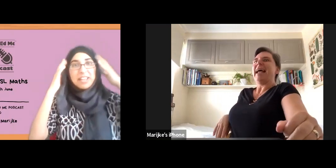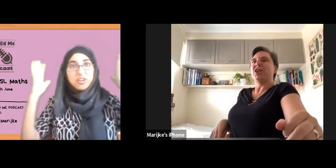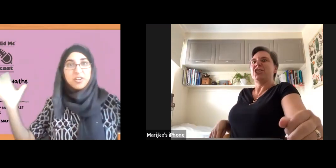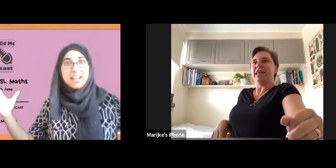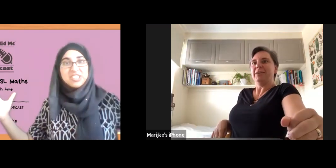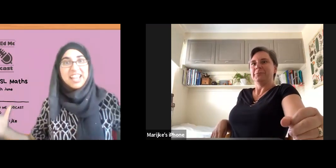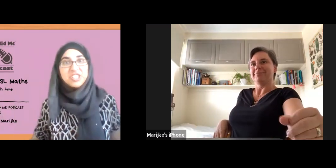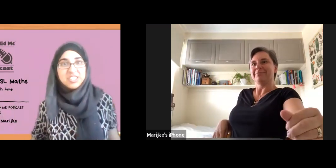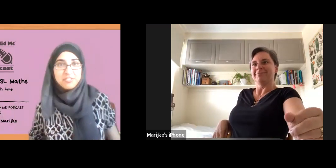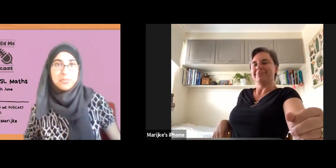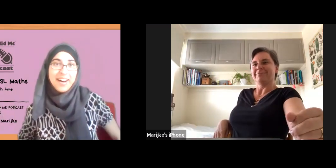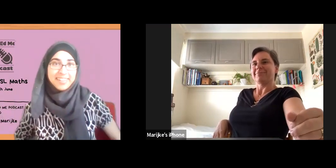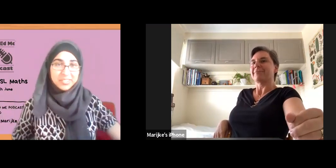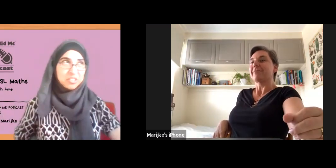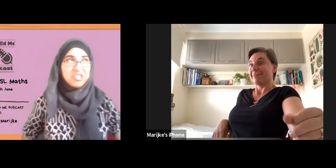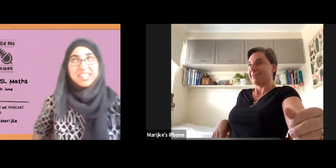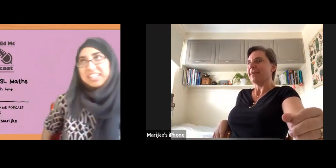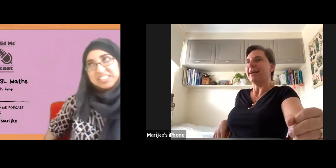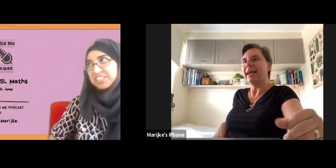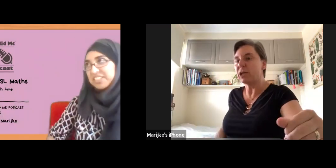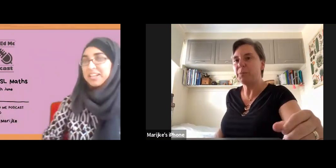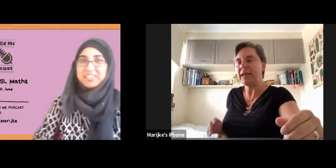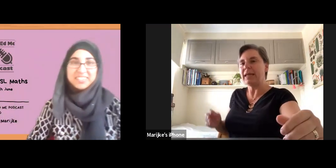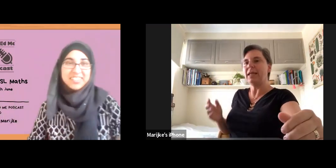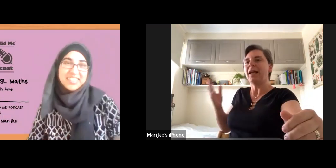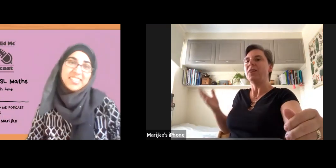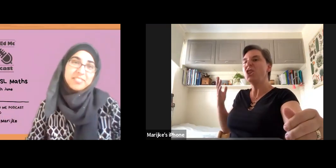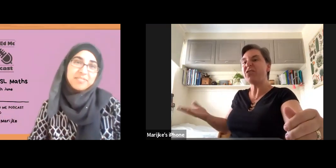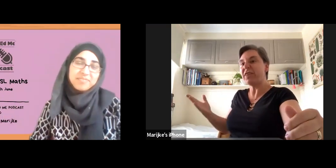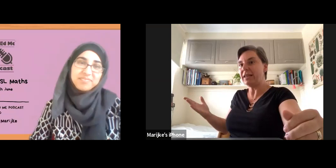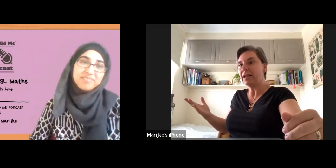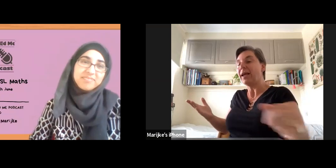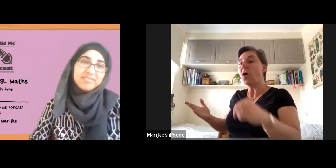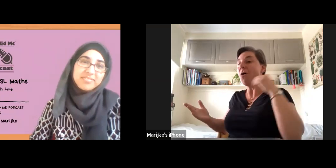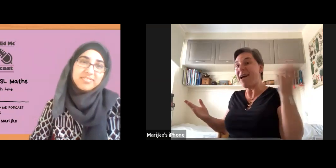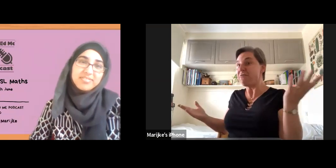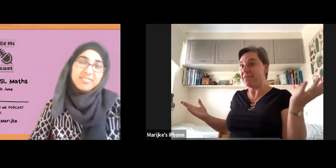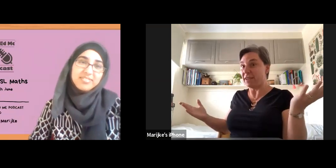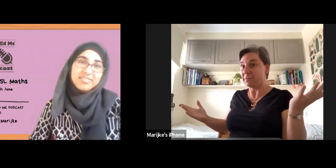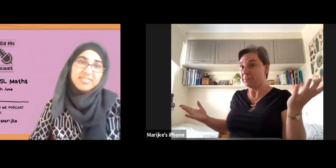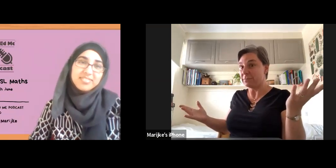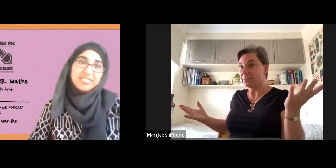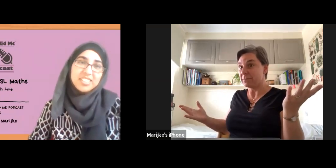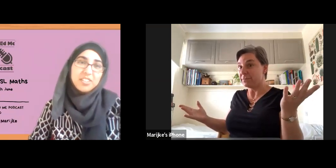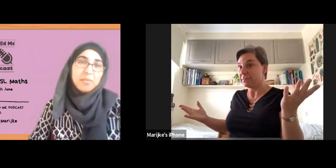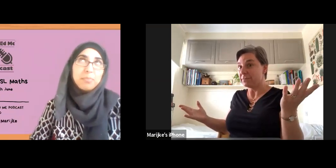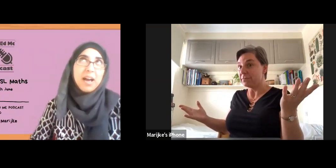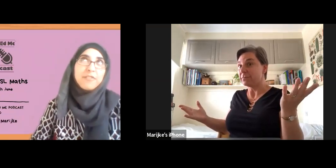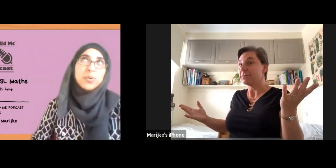your imagination run wild. What do you think is inside a black hole? It could be nothing or everything. Have you heard